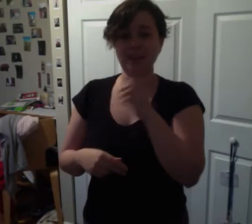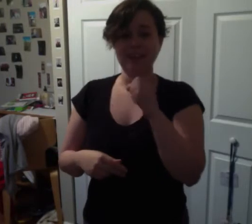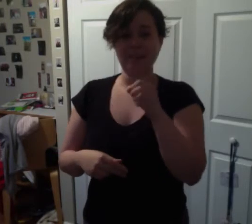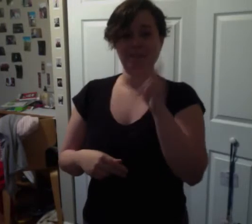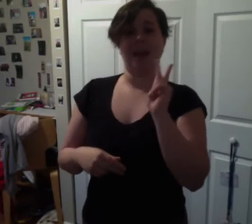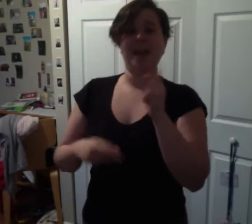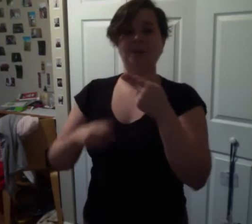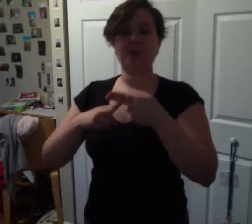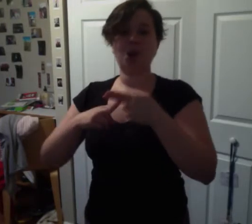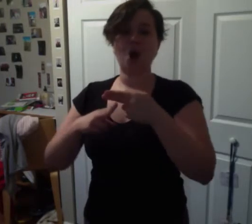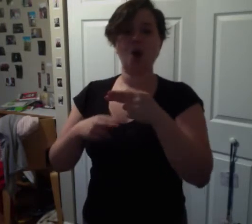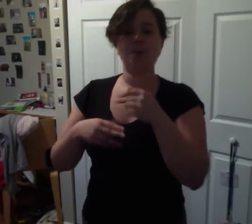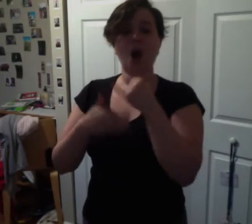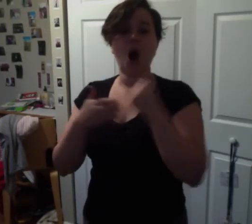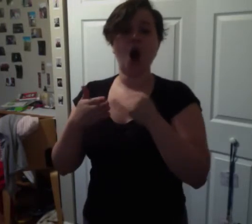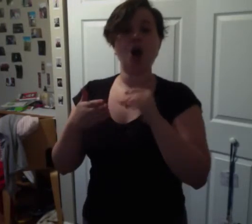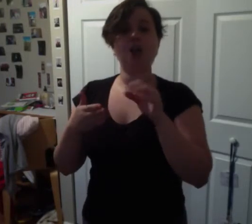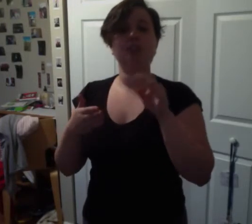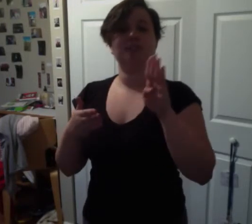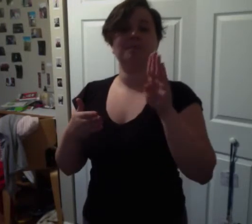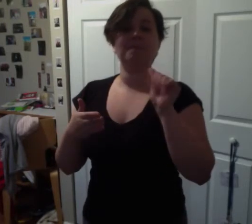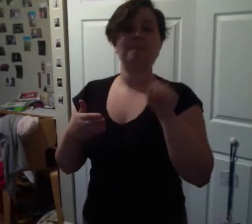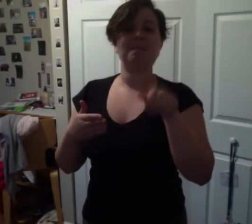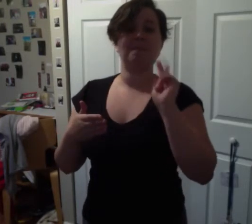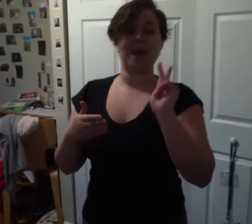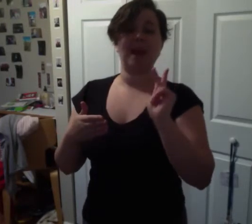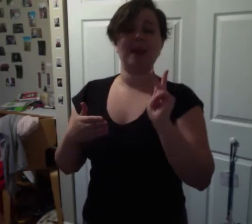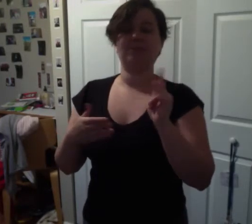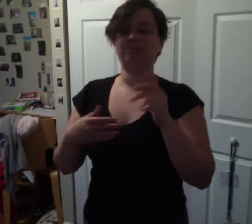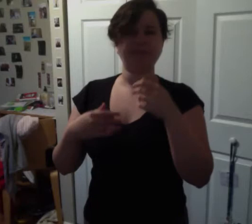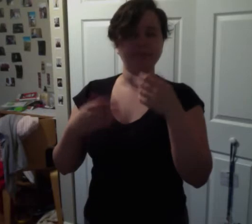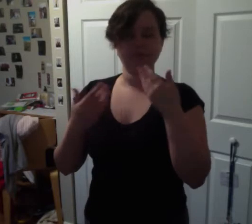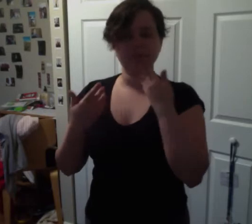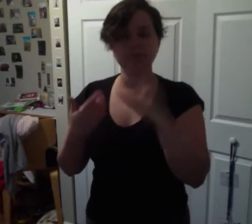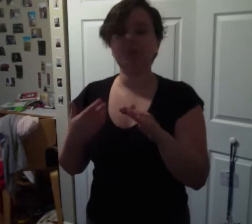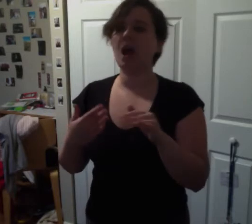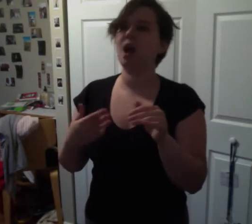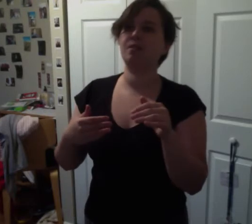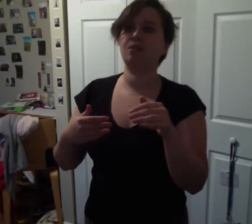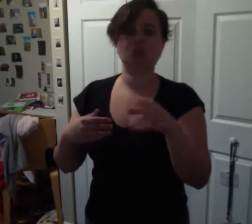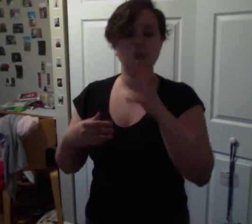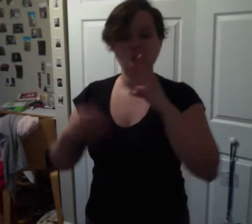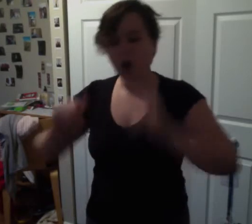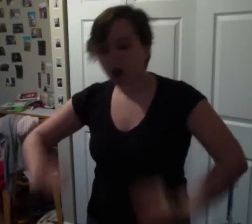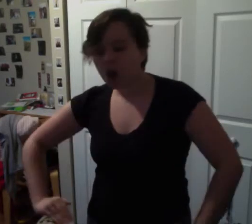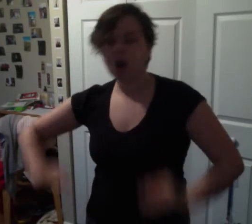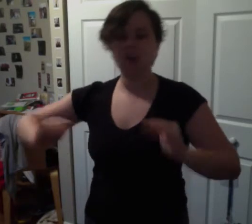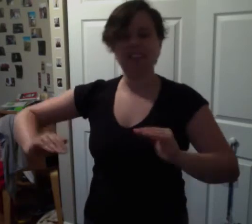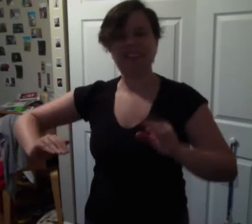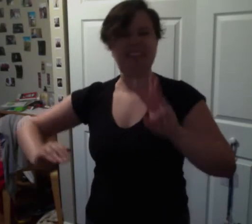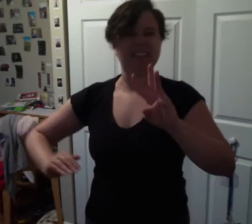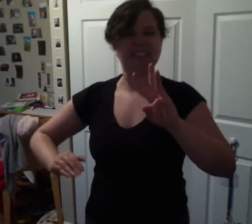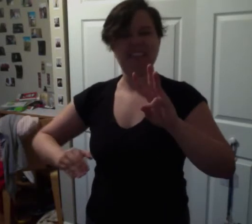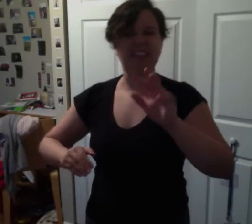pretty bad shape. There were about 6 feet of standing water. It was a difficult project to finance because banks